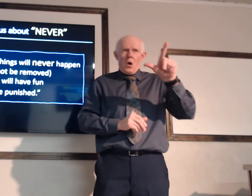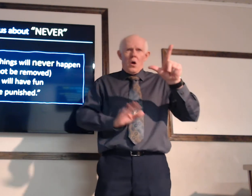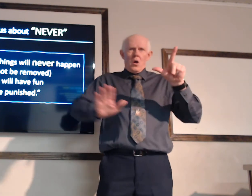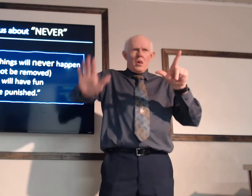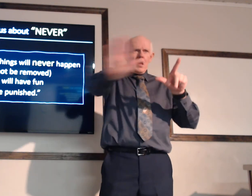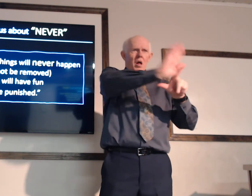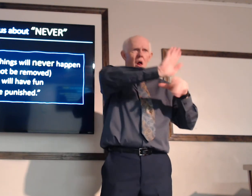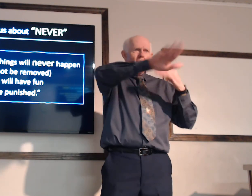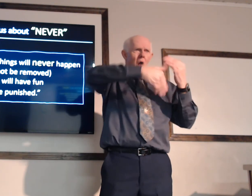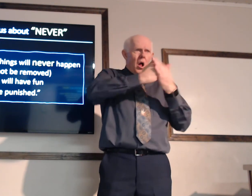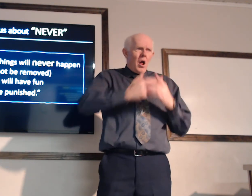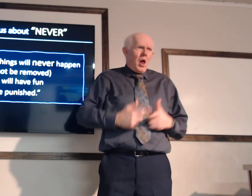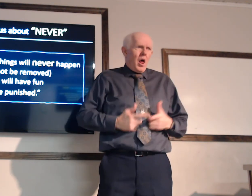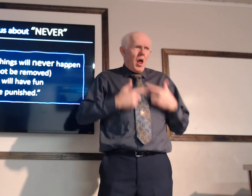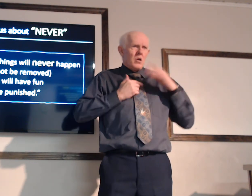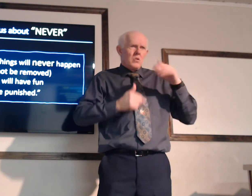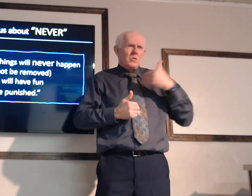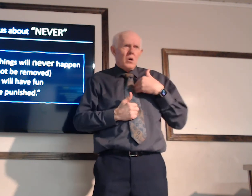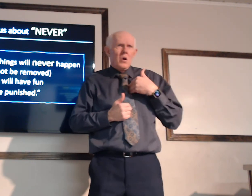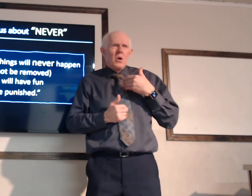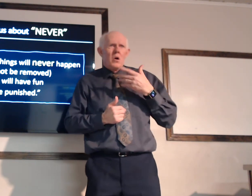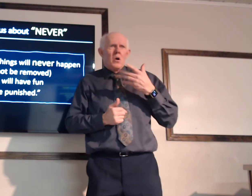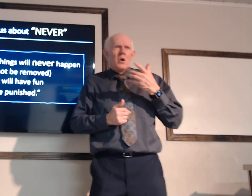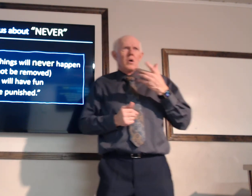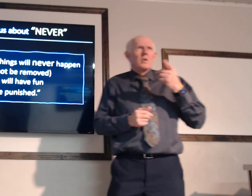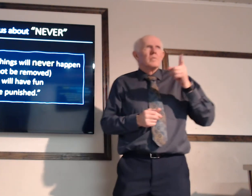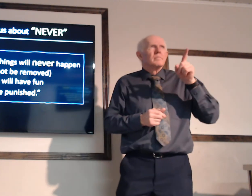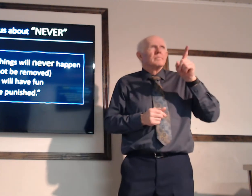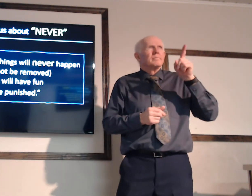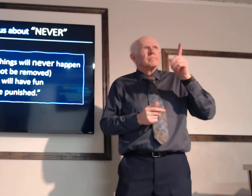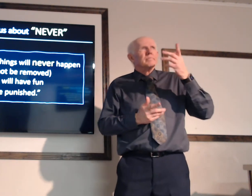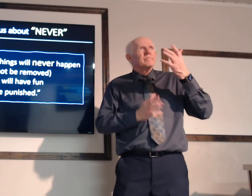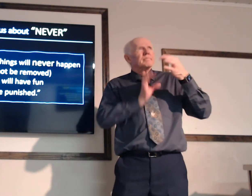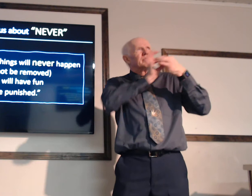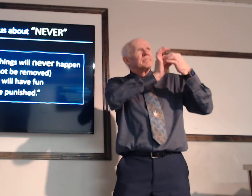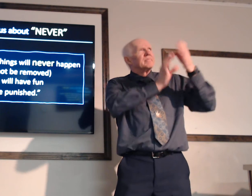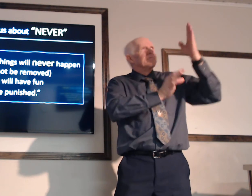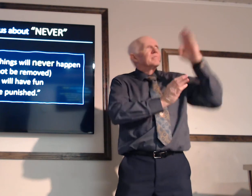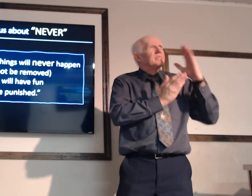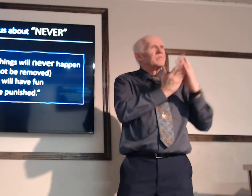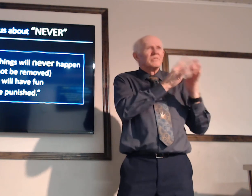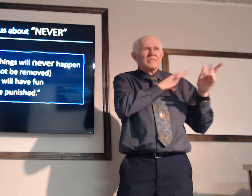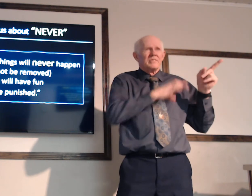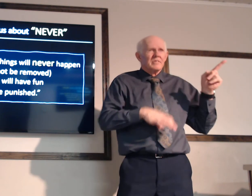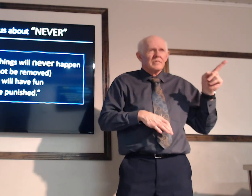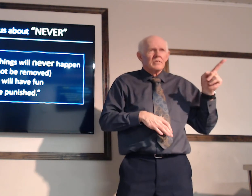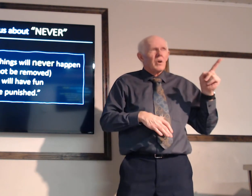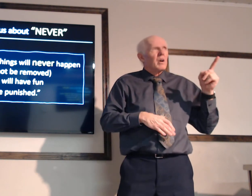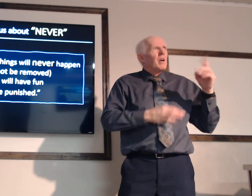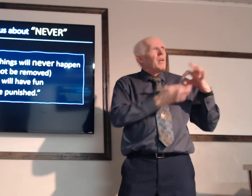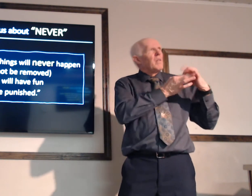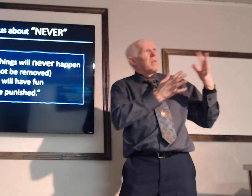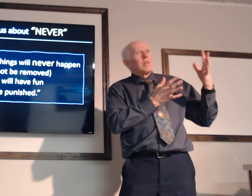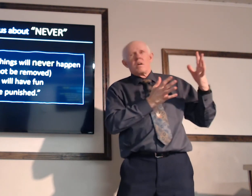Our soul you have for all of your life. And it belongs to God and to